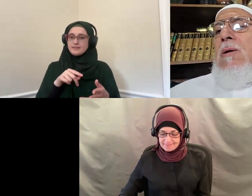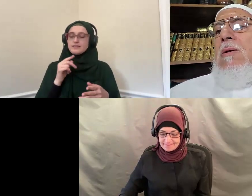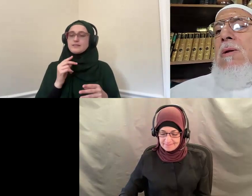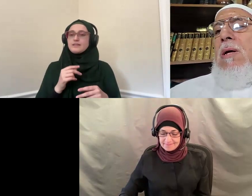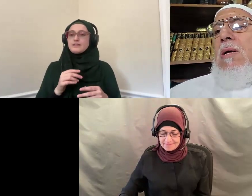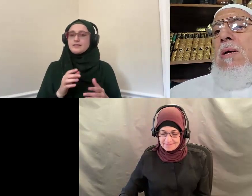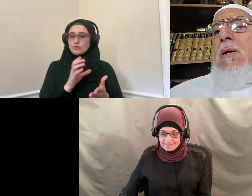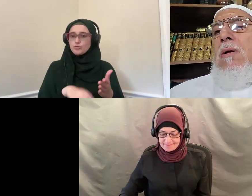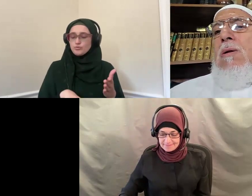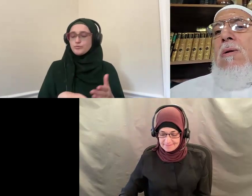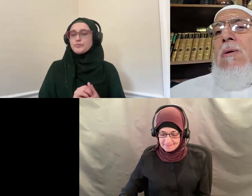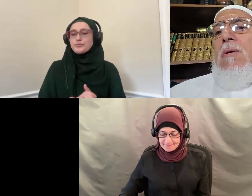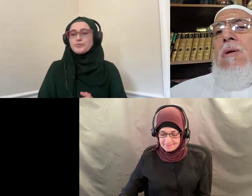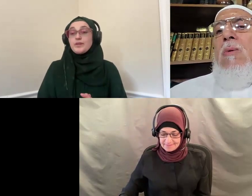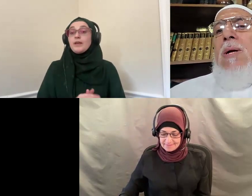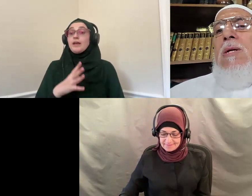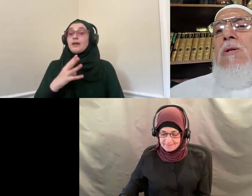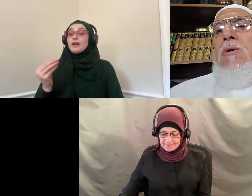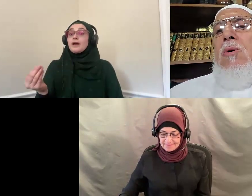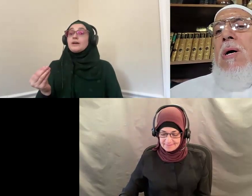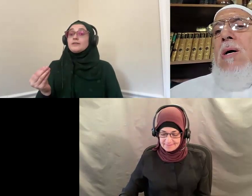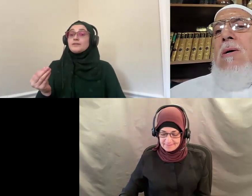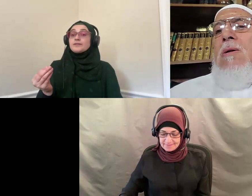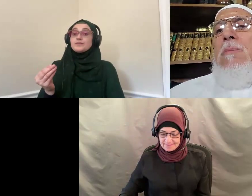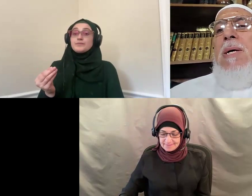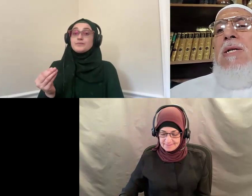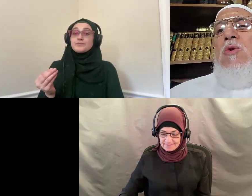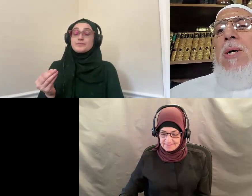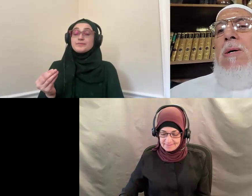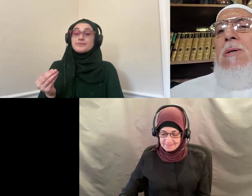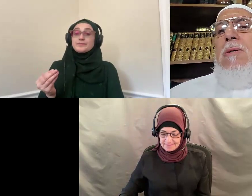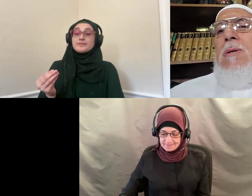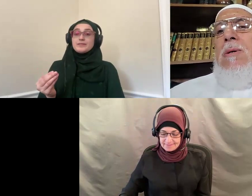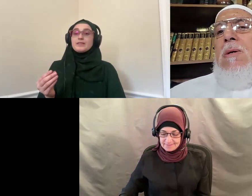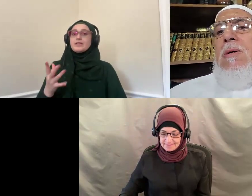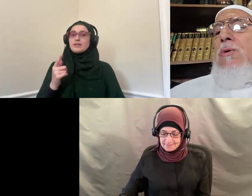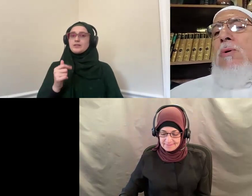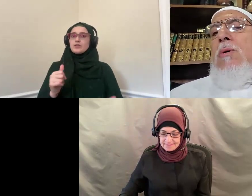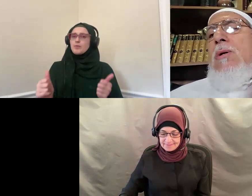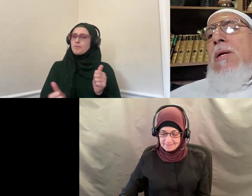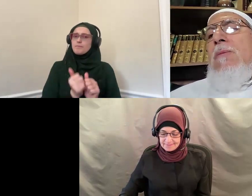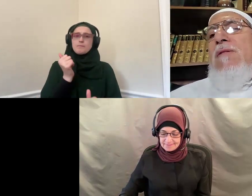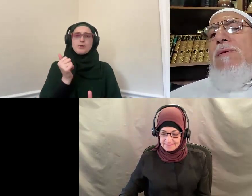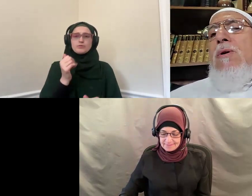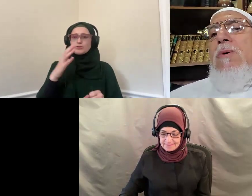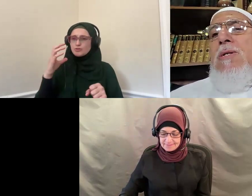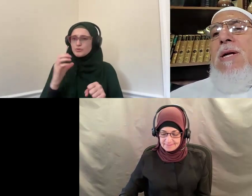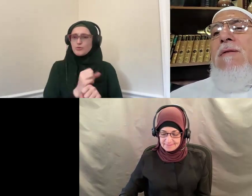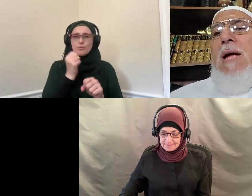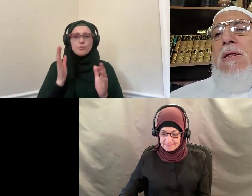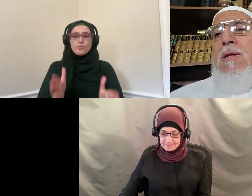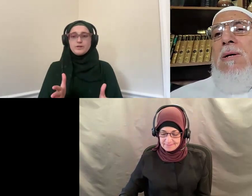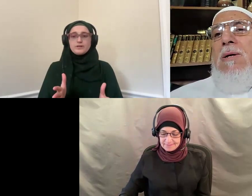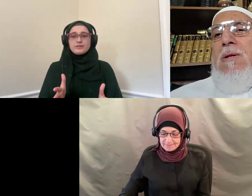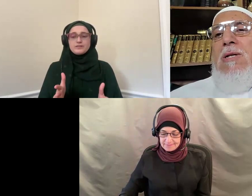And the ones who are the biggest winners, you could call them the foremost